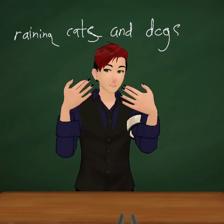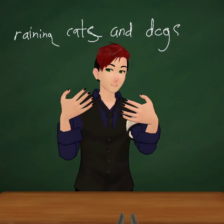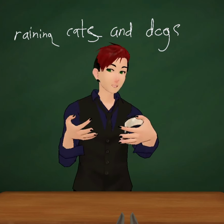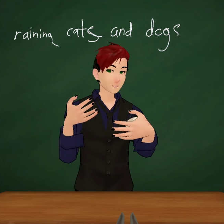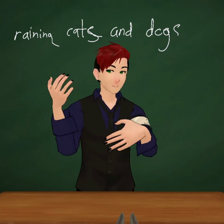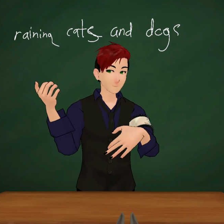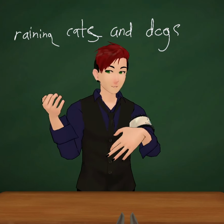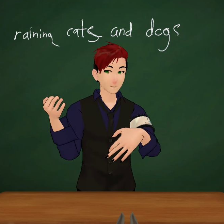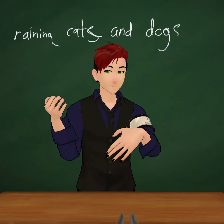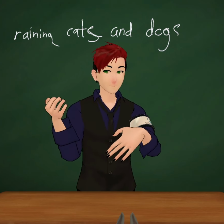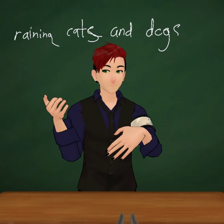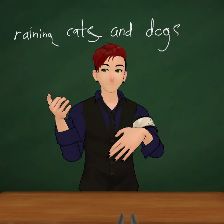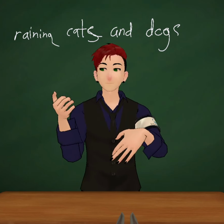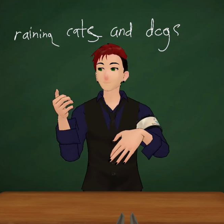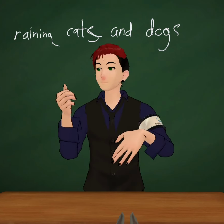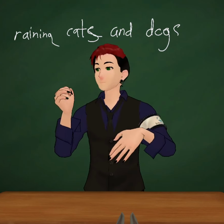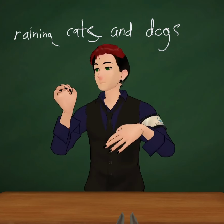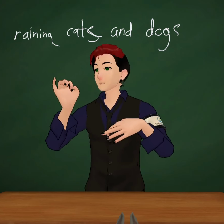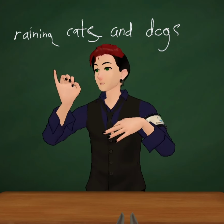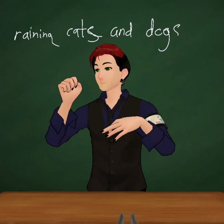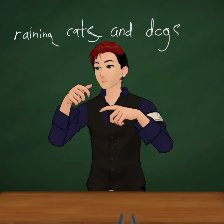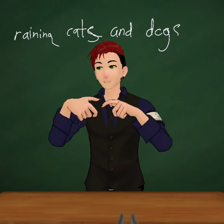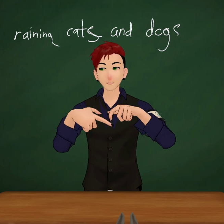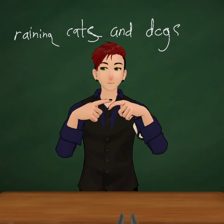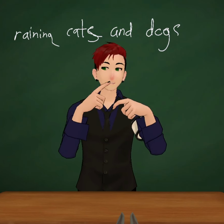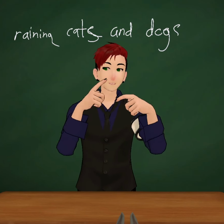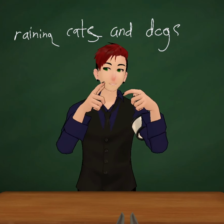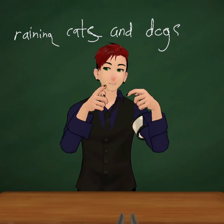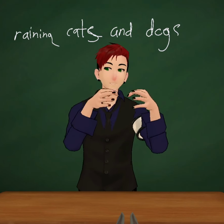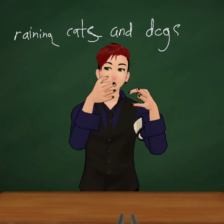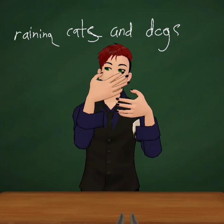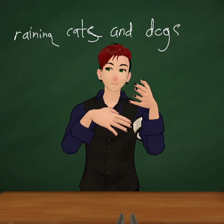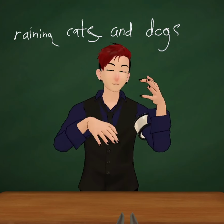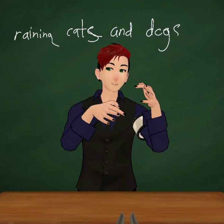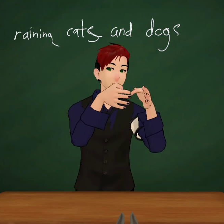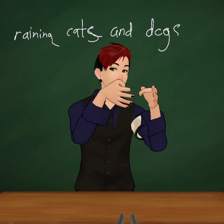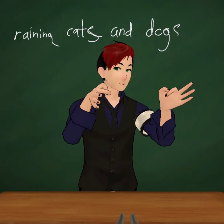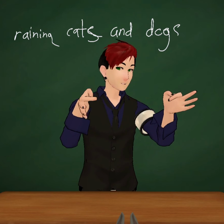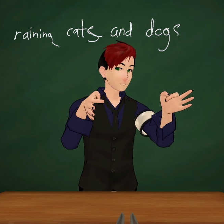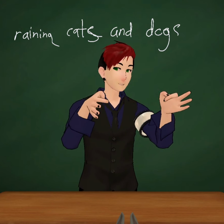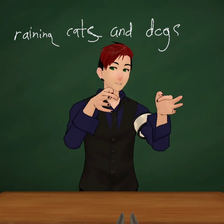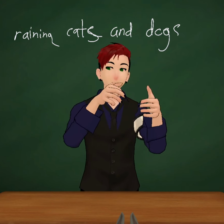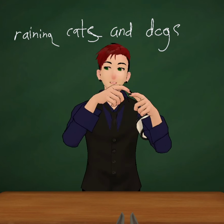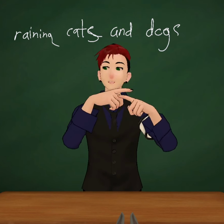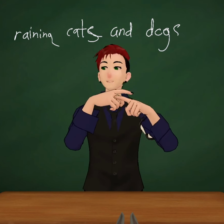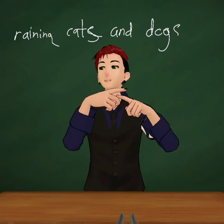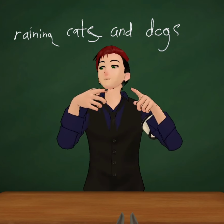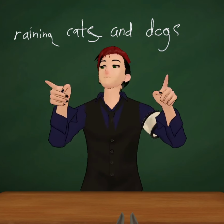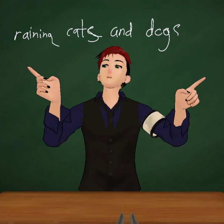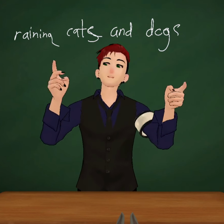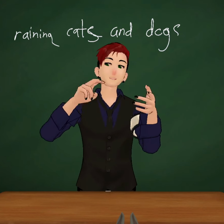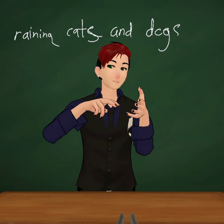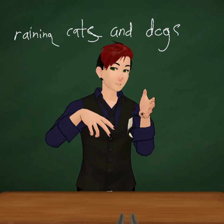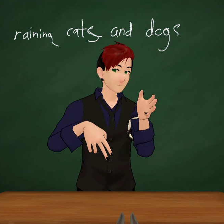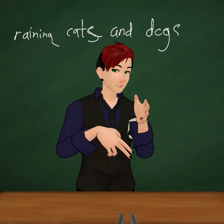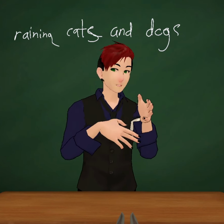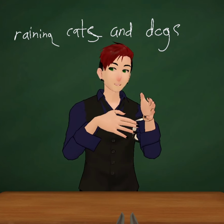really heavily outside. So idioms are just some sort of expression that has a completely different meaning.